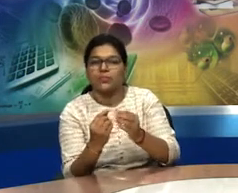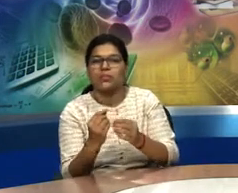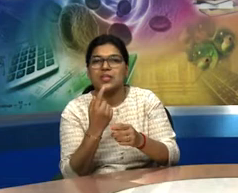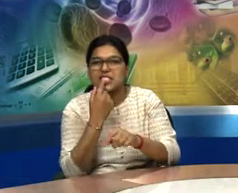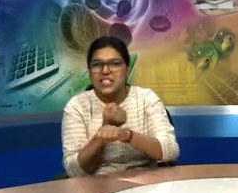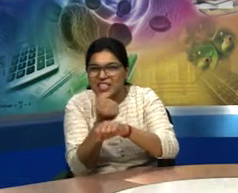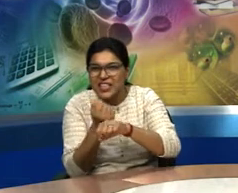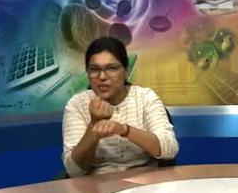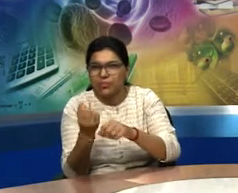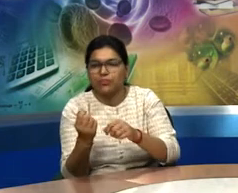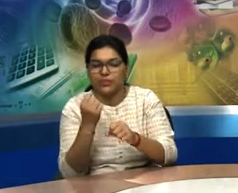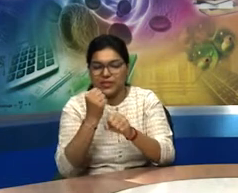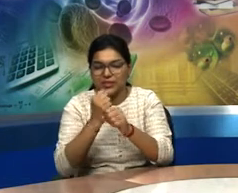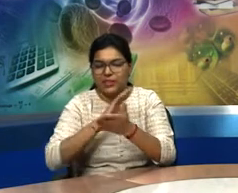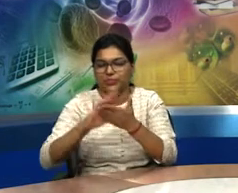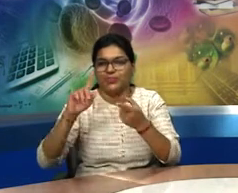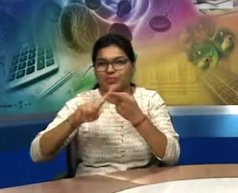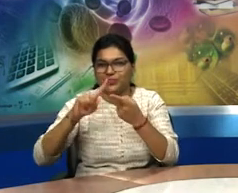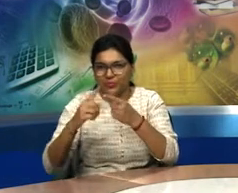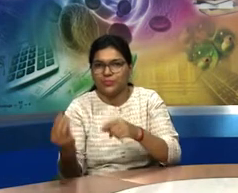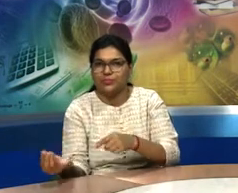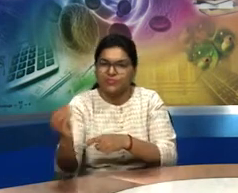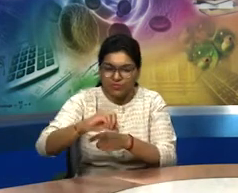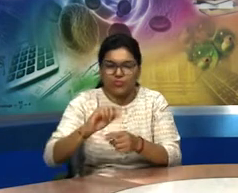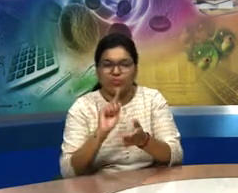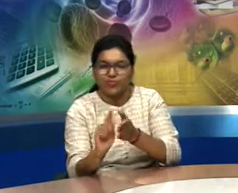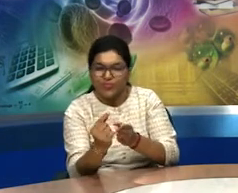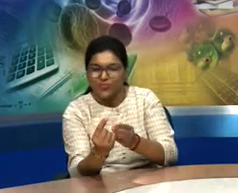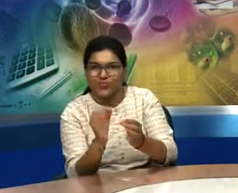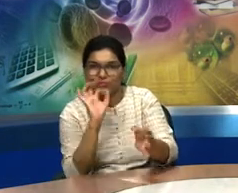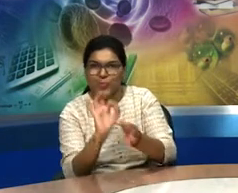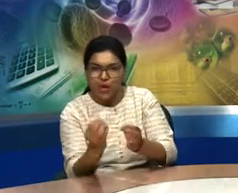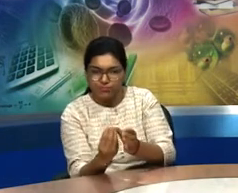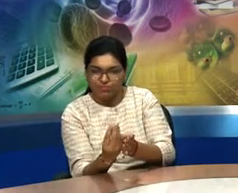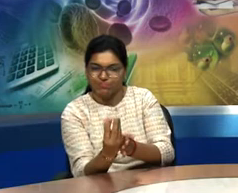temple lamp in front of the Devi idol,